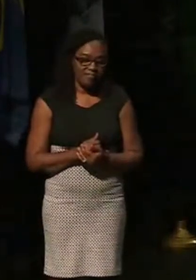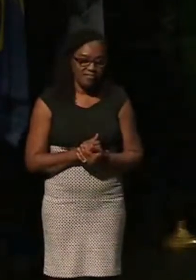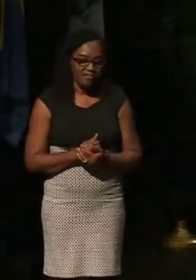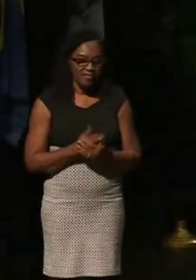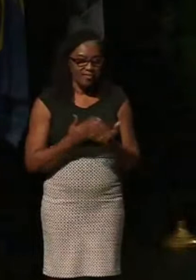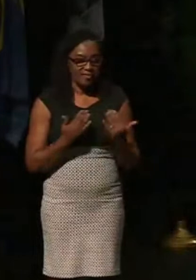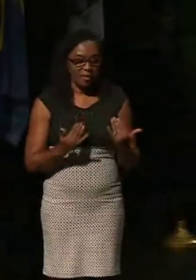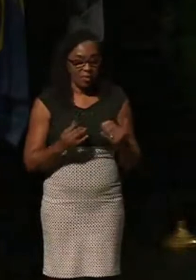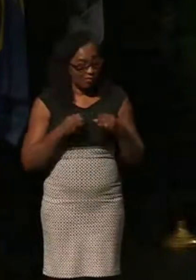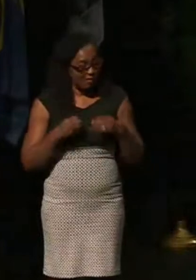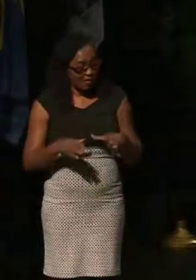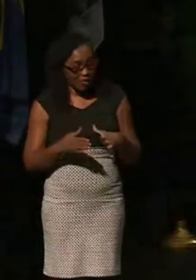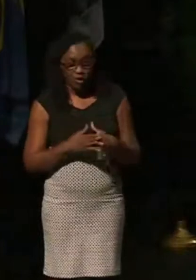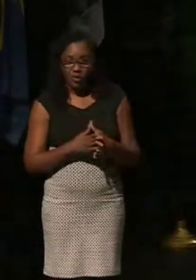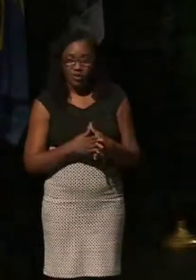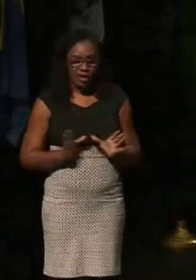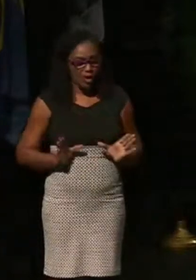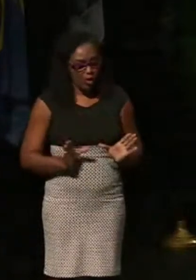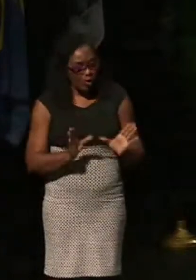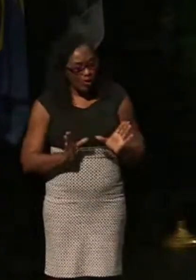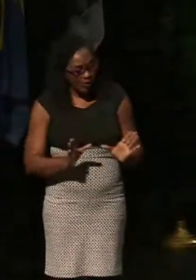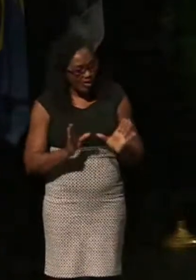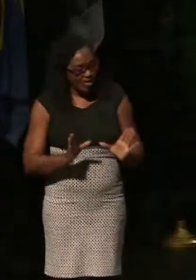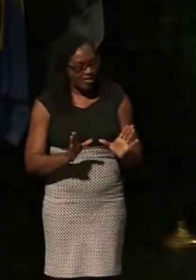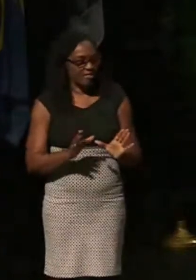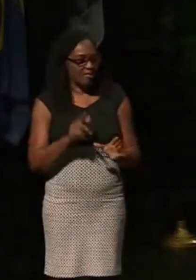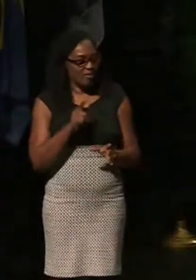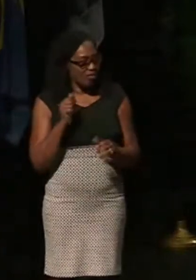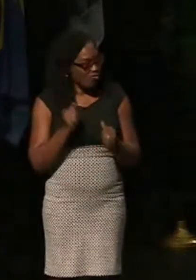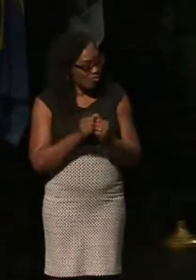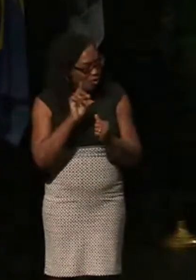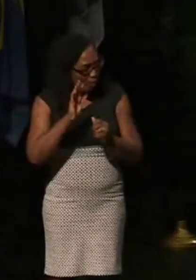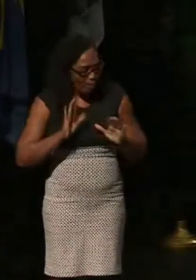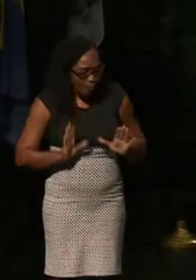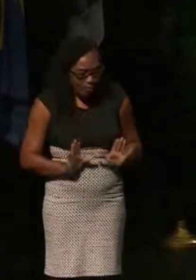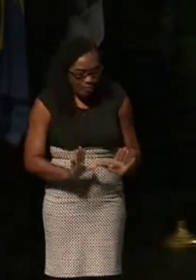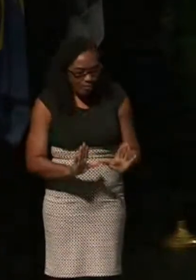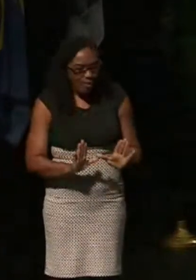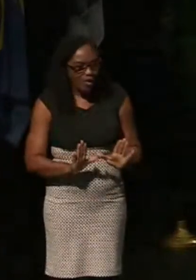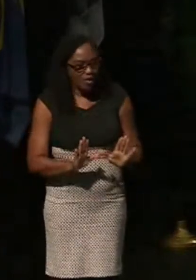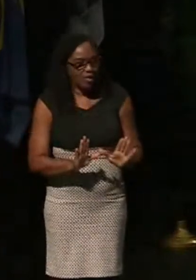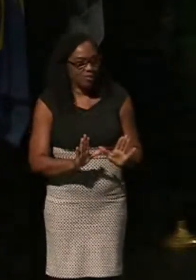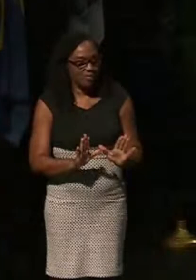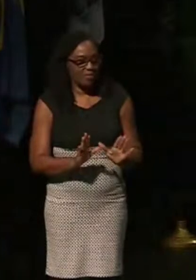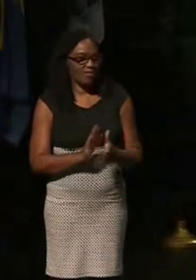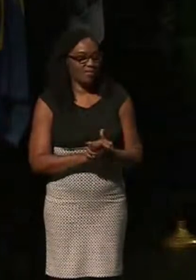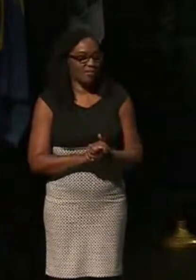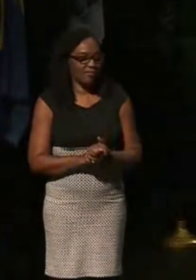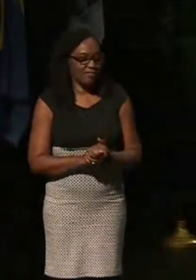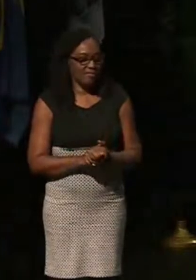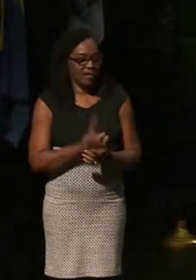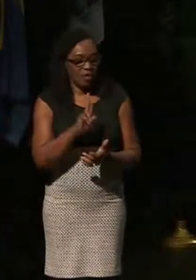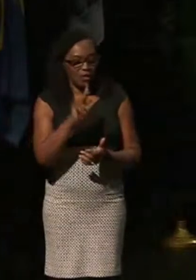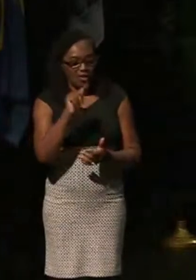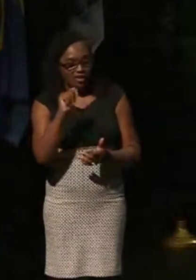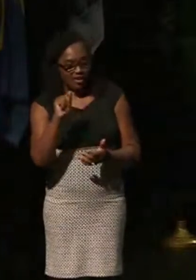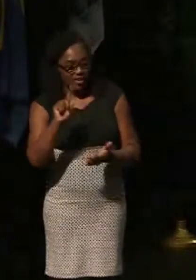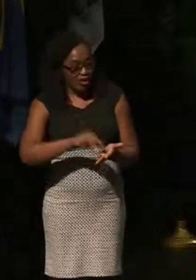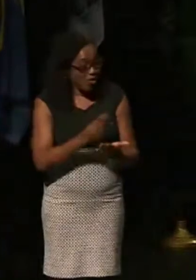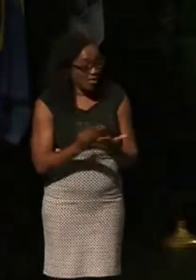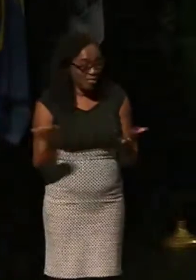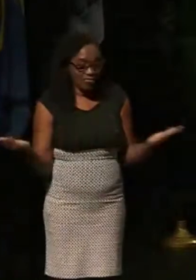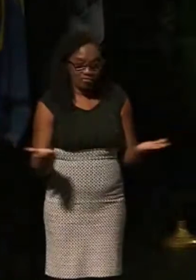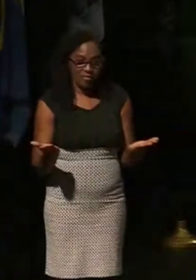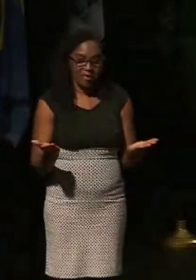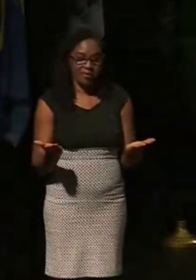out into the world. Be encouraged to make the progress that you wish to see. Be like so many UTT graduates before you who have established a